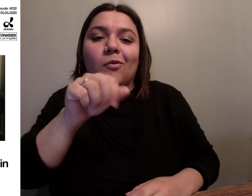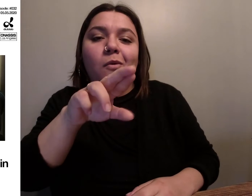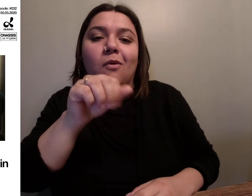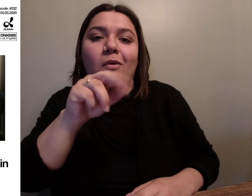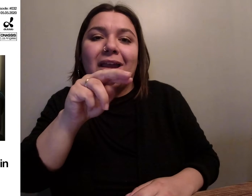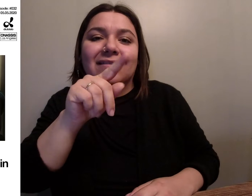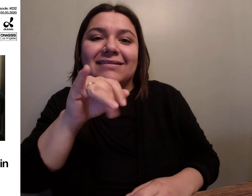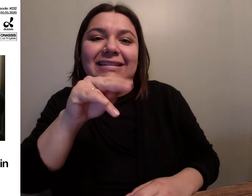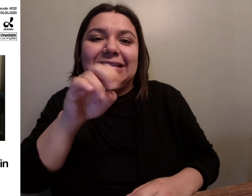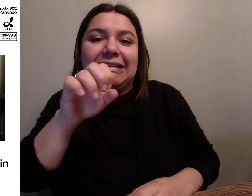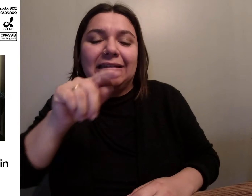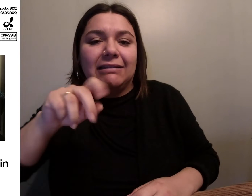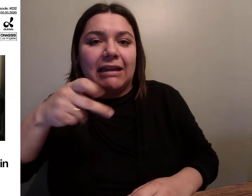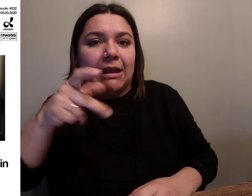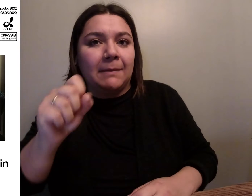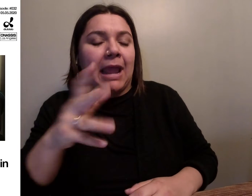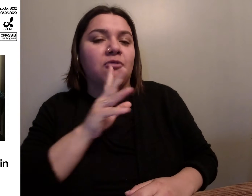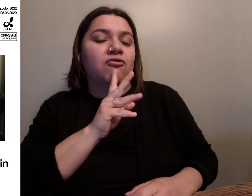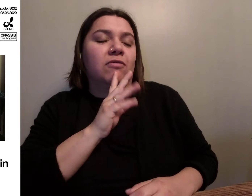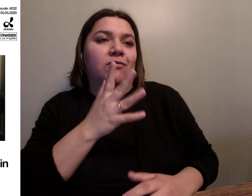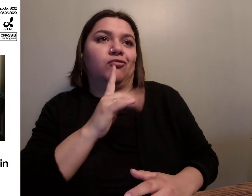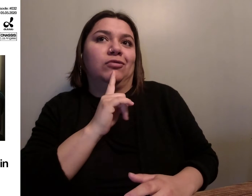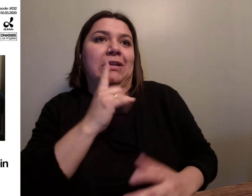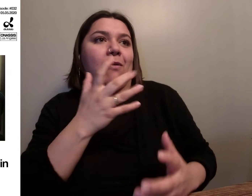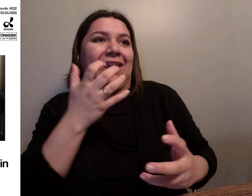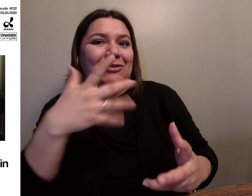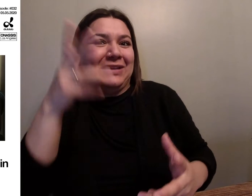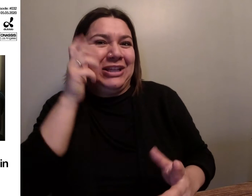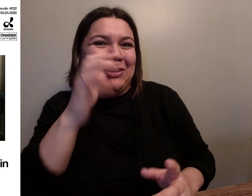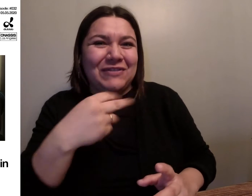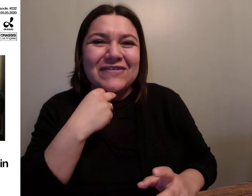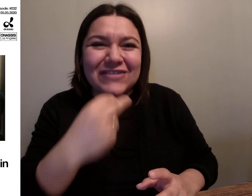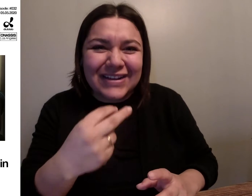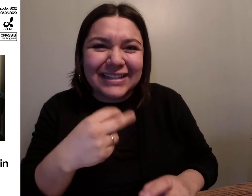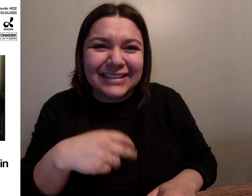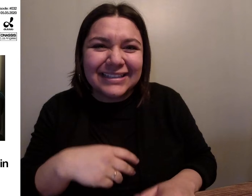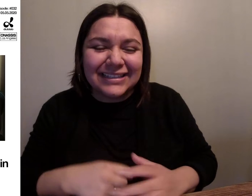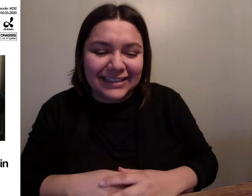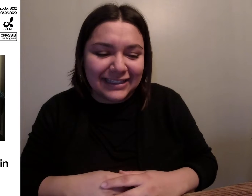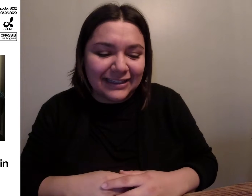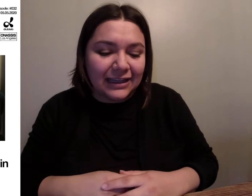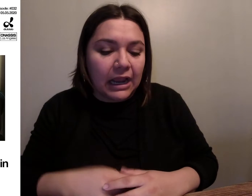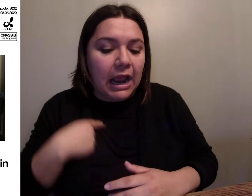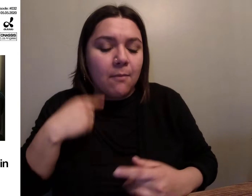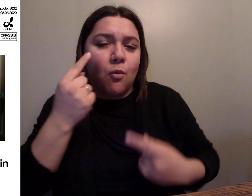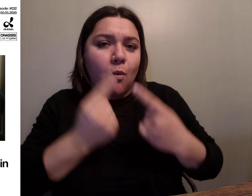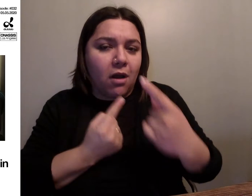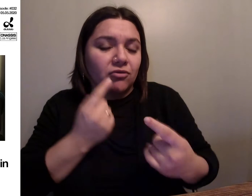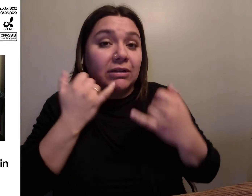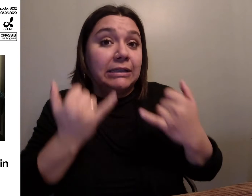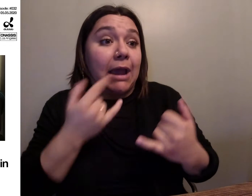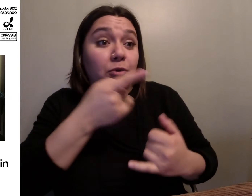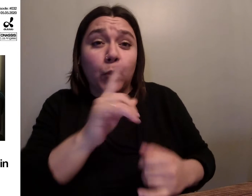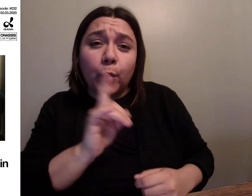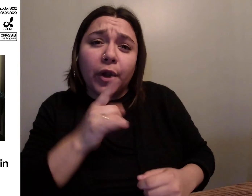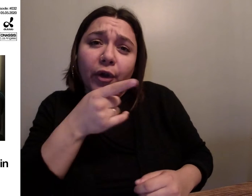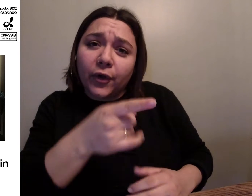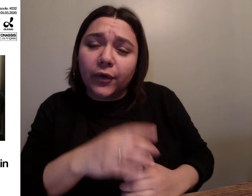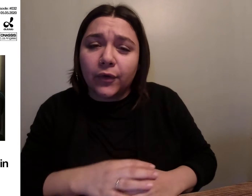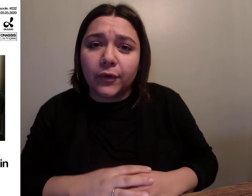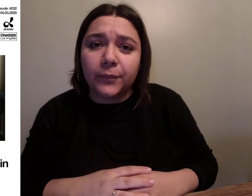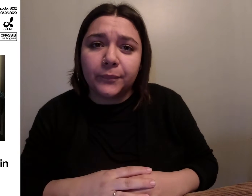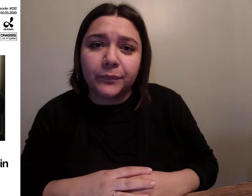voice. And I am wondering, where do I find you at the present time? Right now,